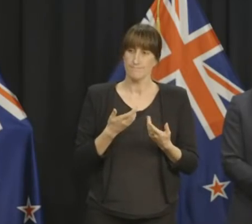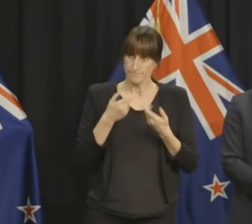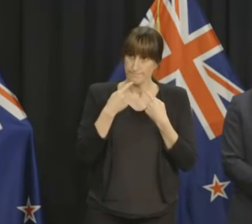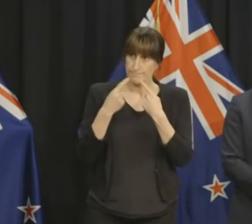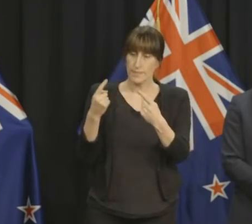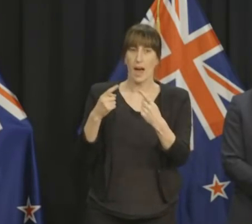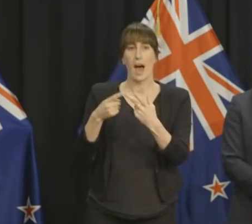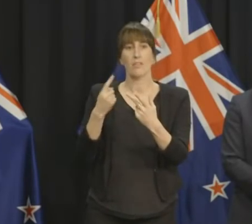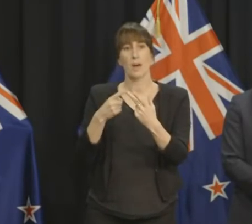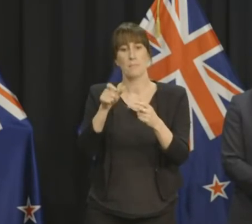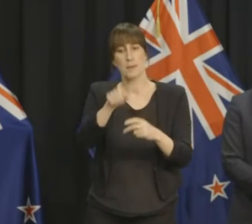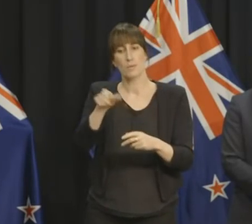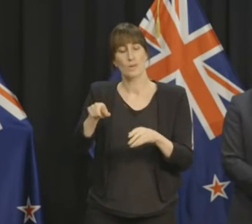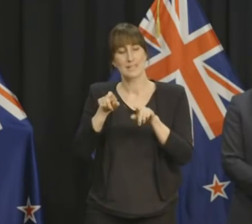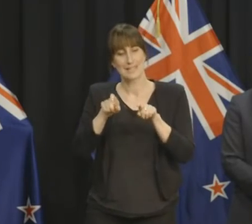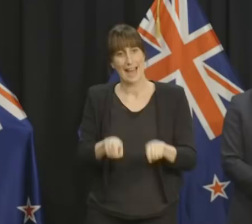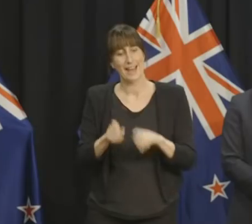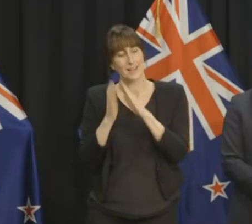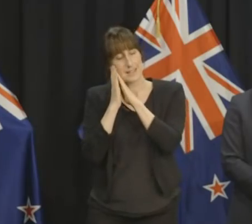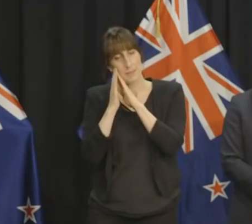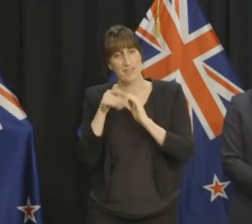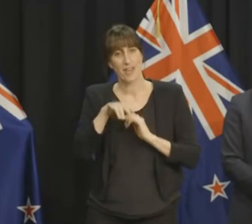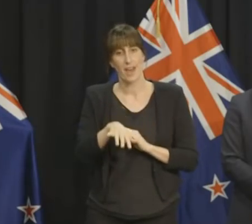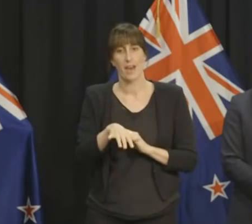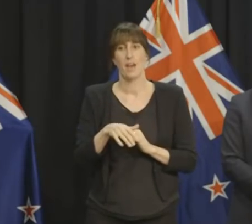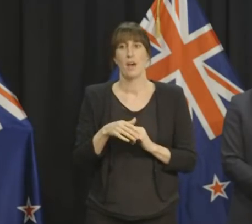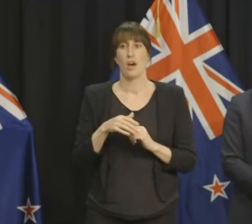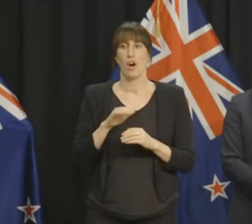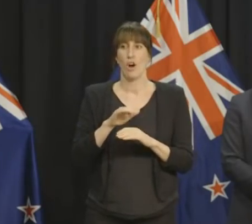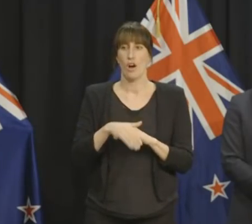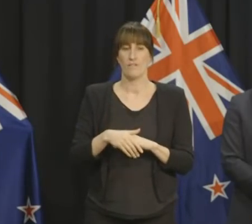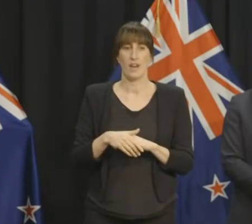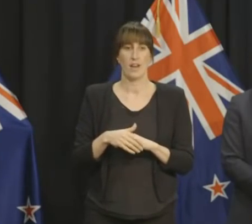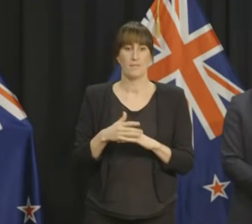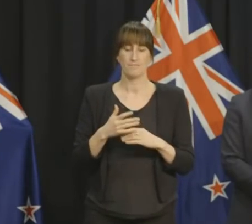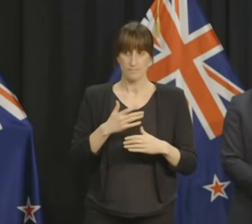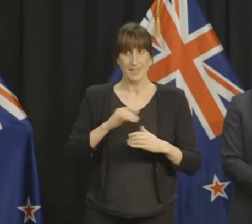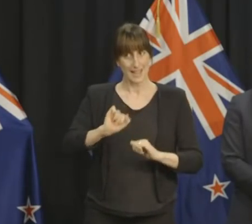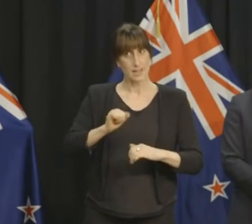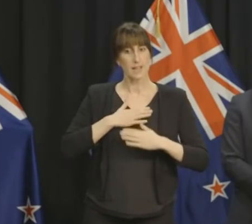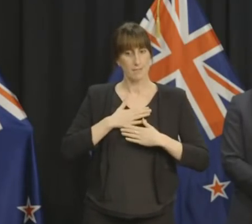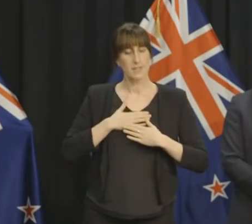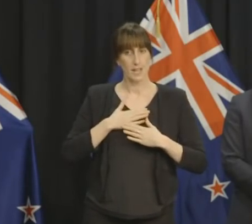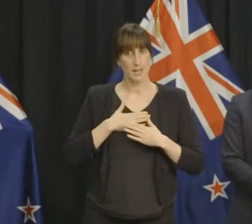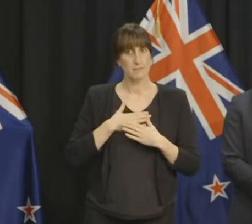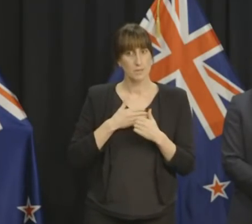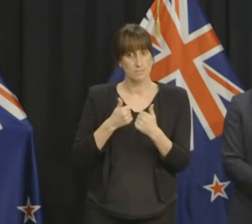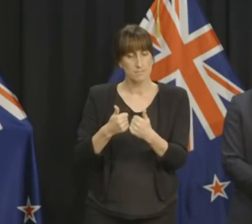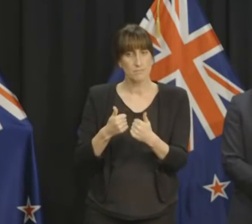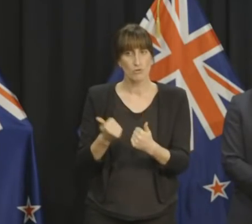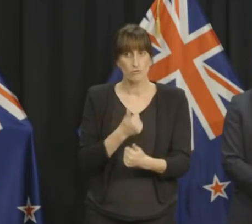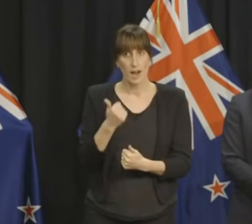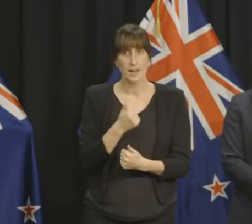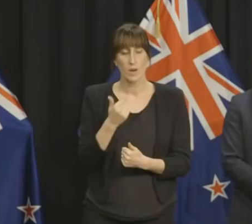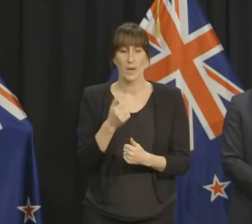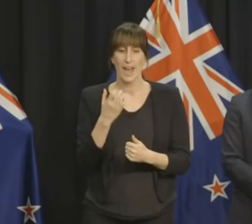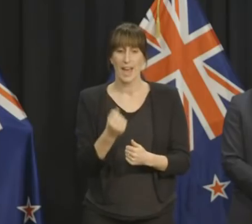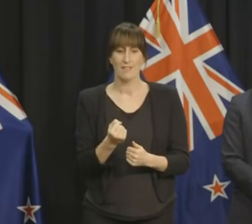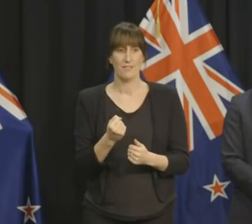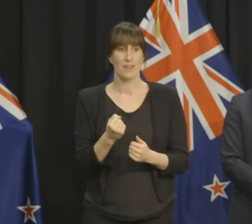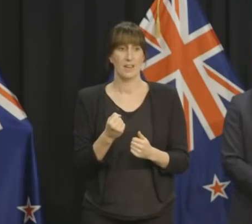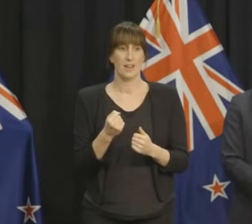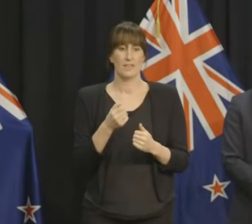They related to safety and health aspects around an air bridge and a fire escape system. But otherwise, it meets